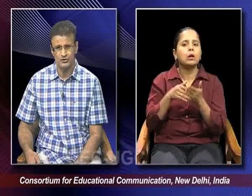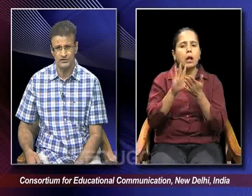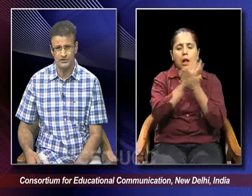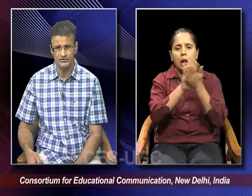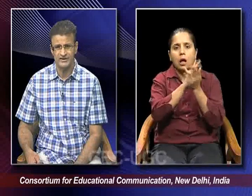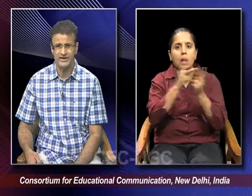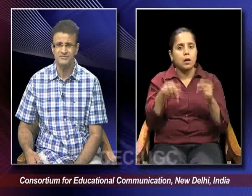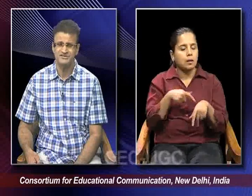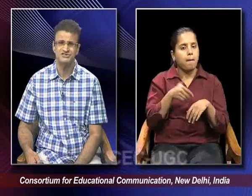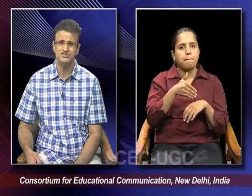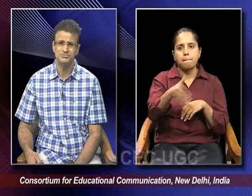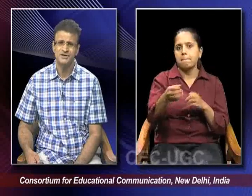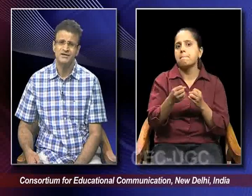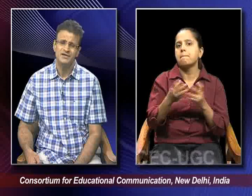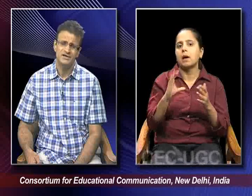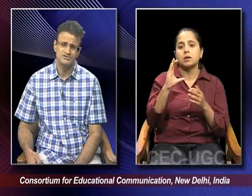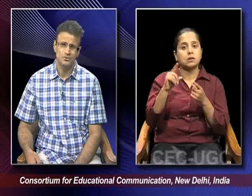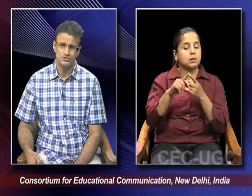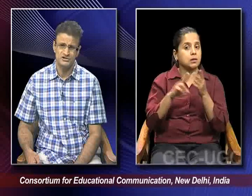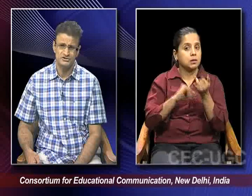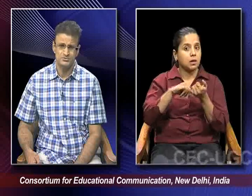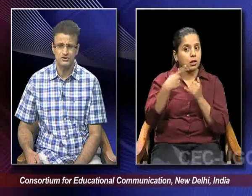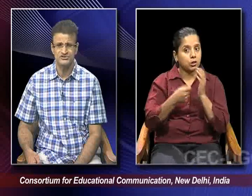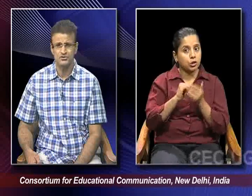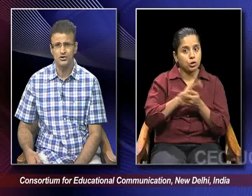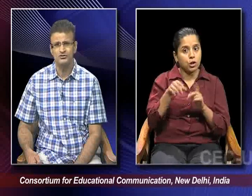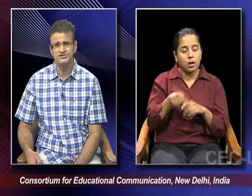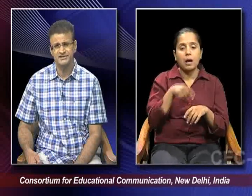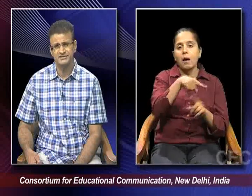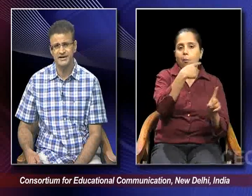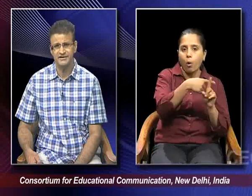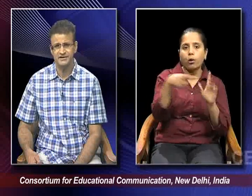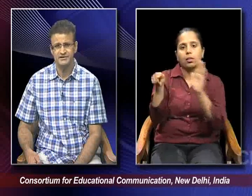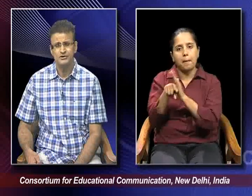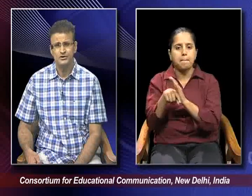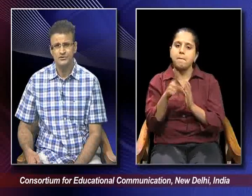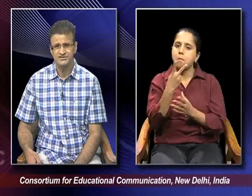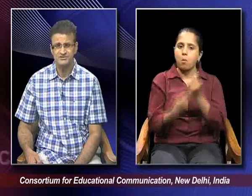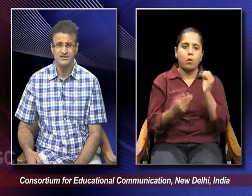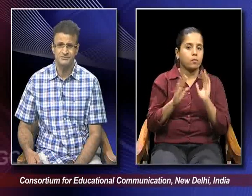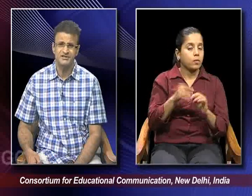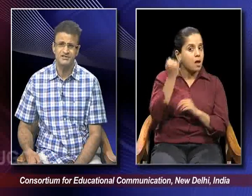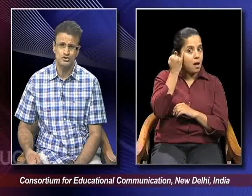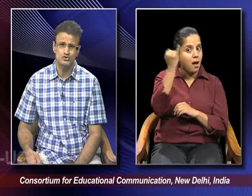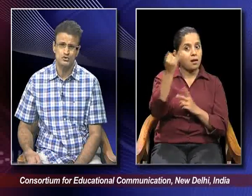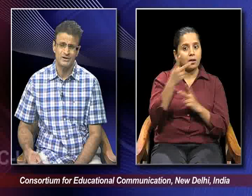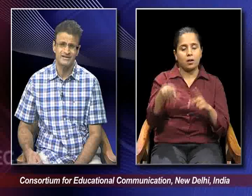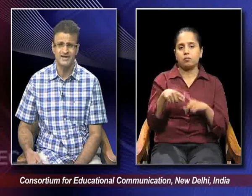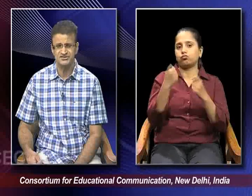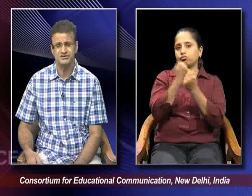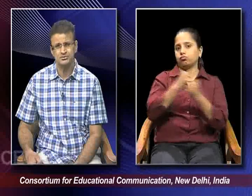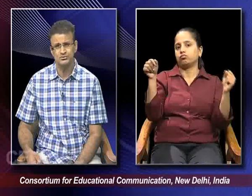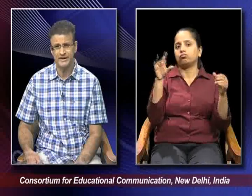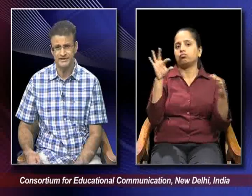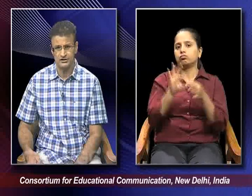come over a period of time. And censorship has both its pros and cons, and the idea of cinematic liberty is also